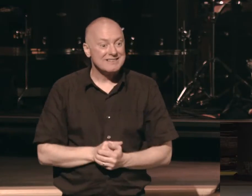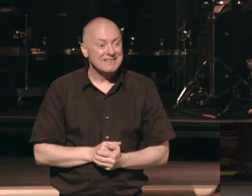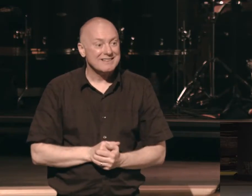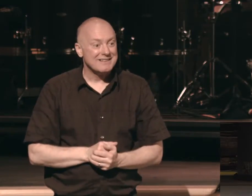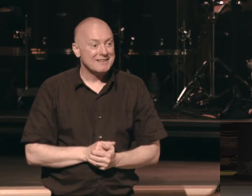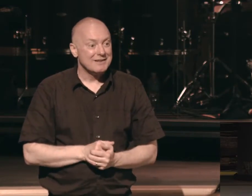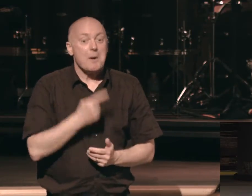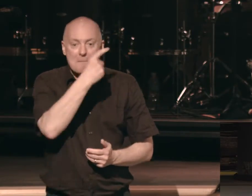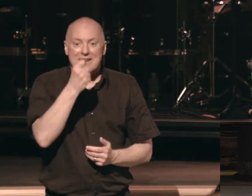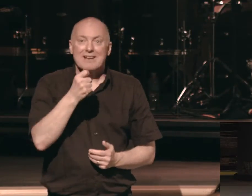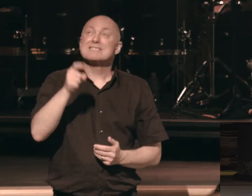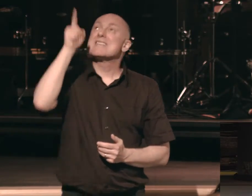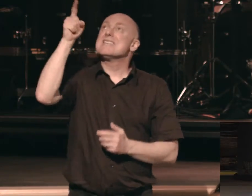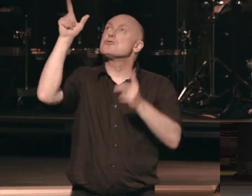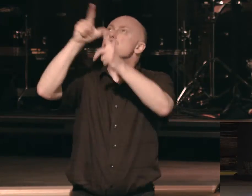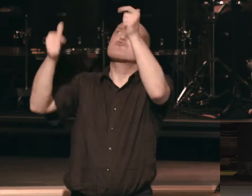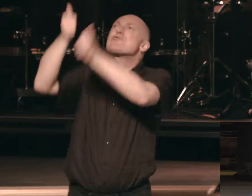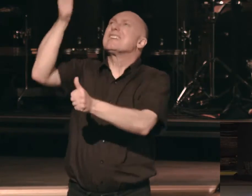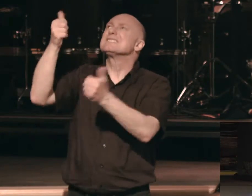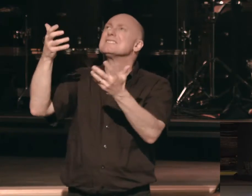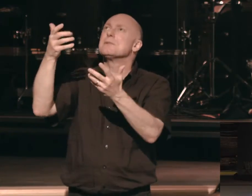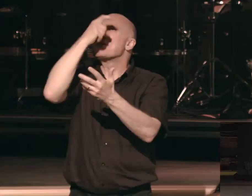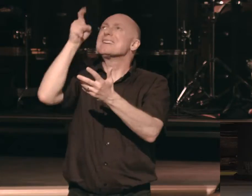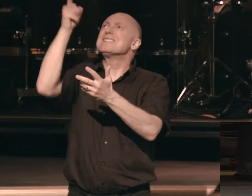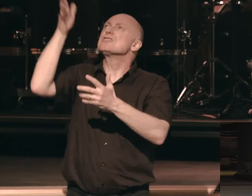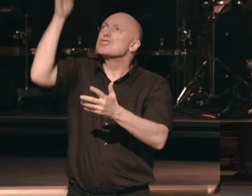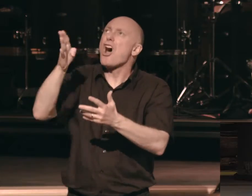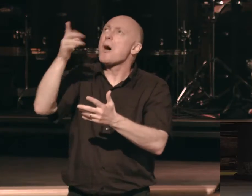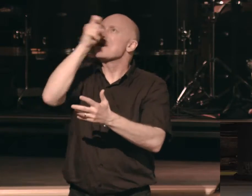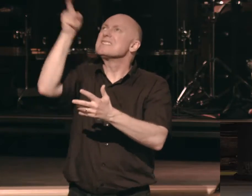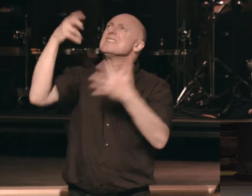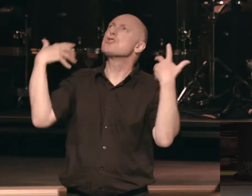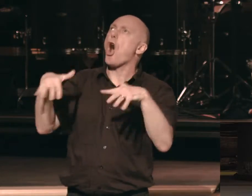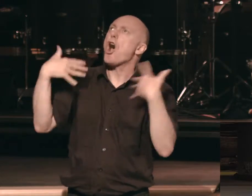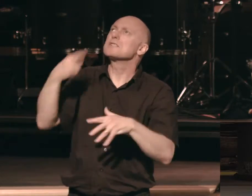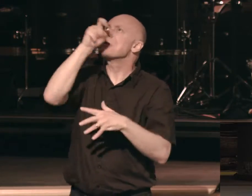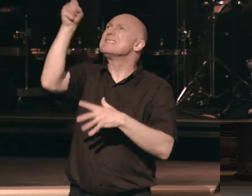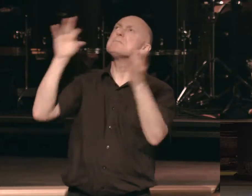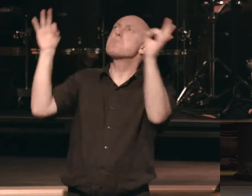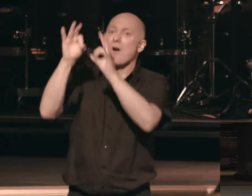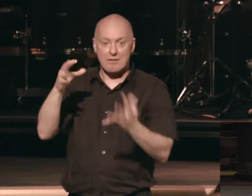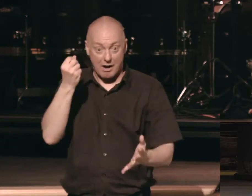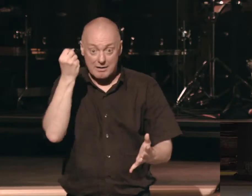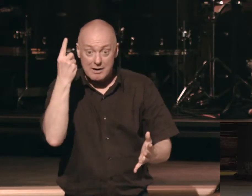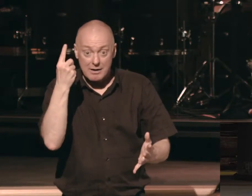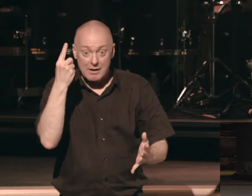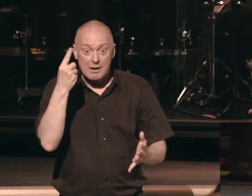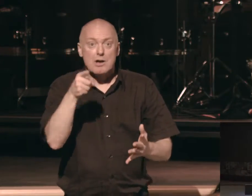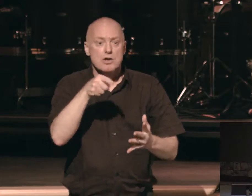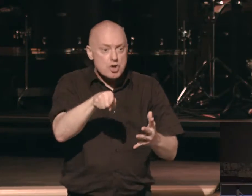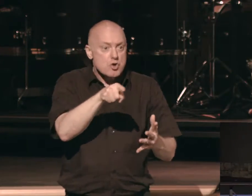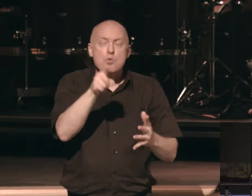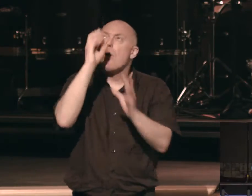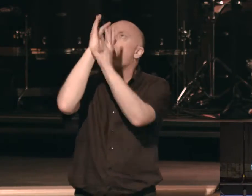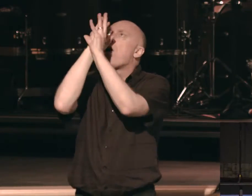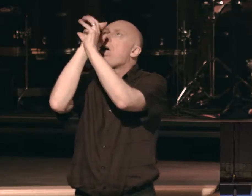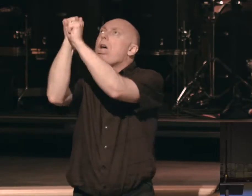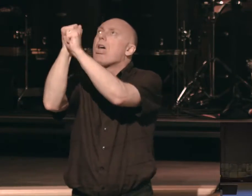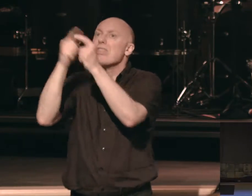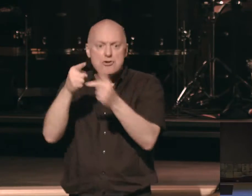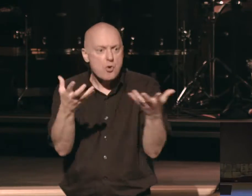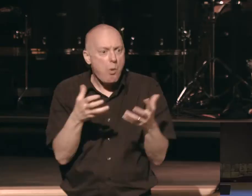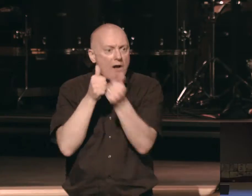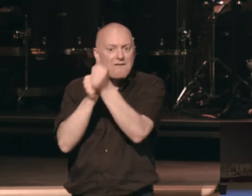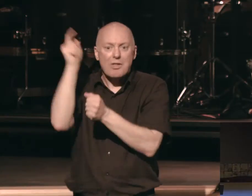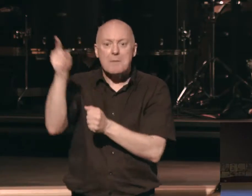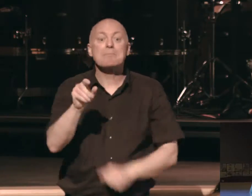Christ, because He's the greatest, because He is God, because He's awesome, because He is perfect. See, as you get captured by Him, you